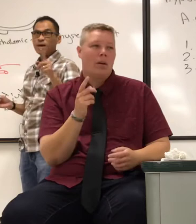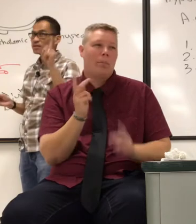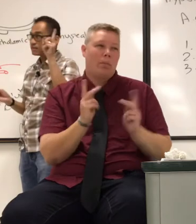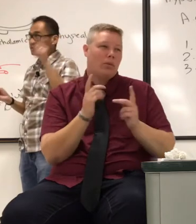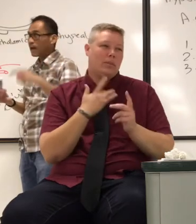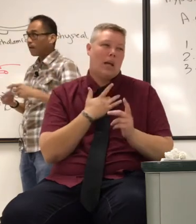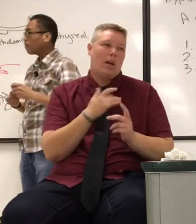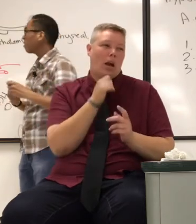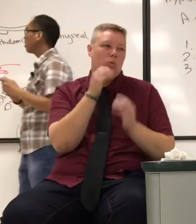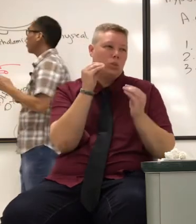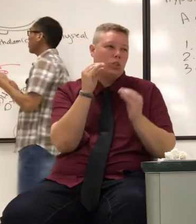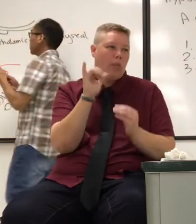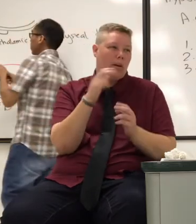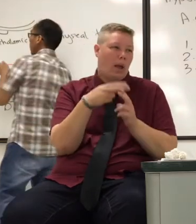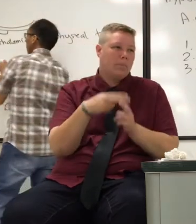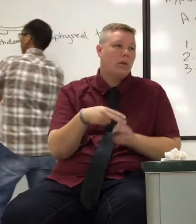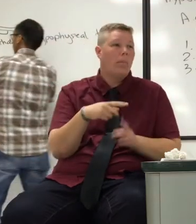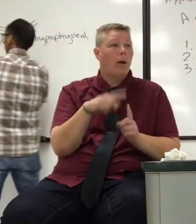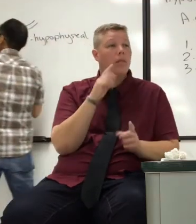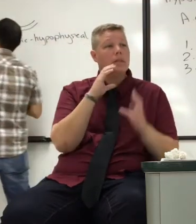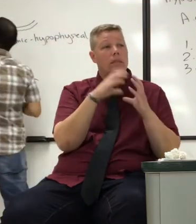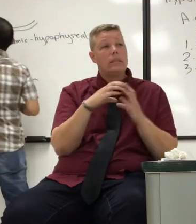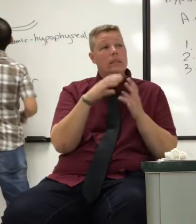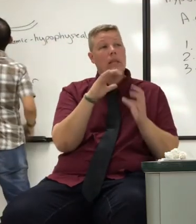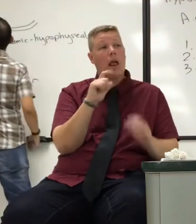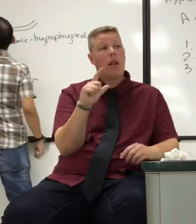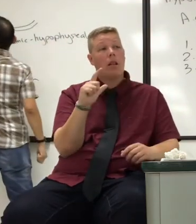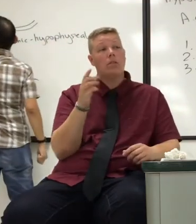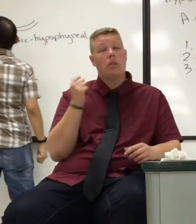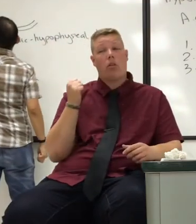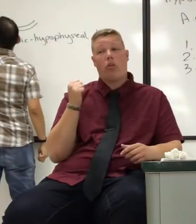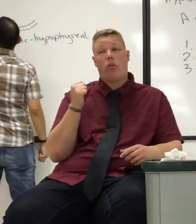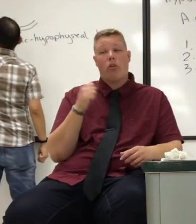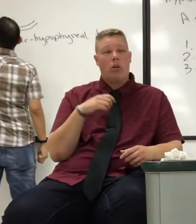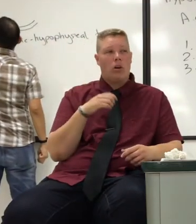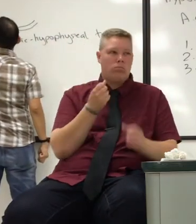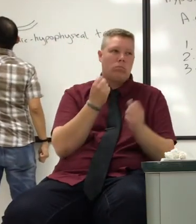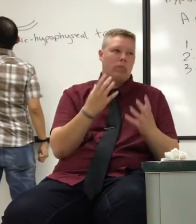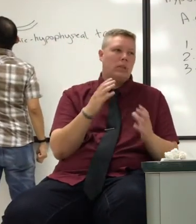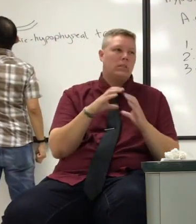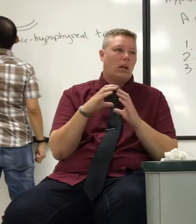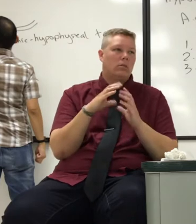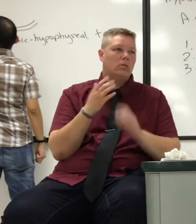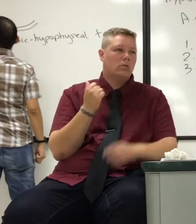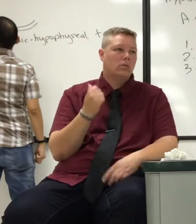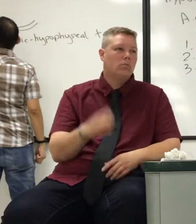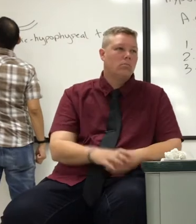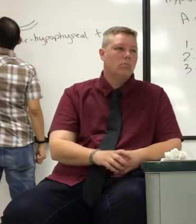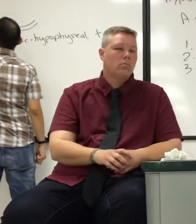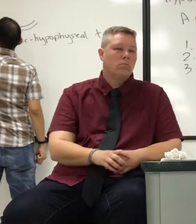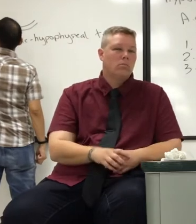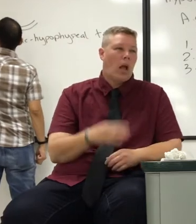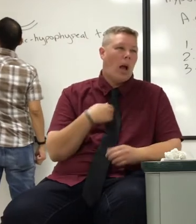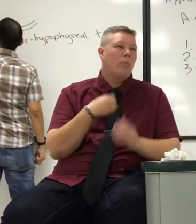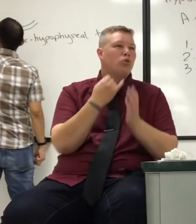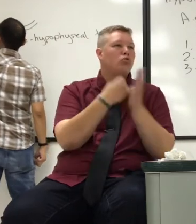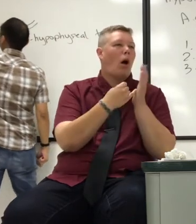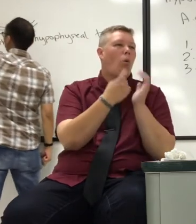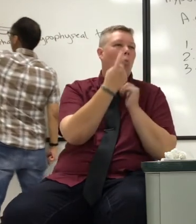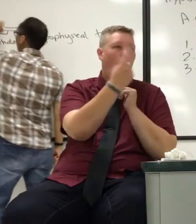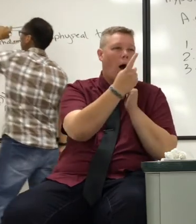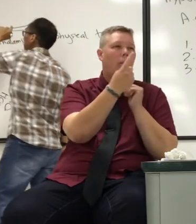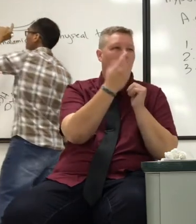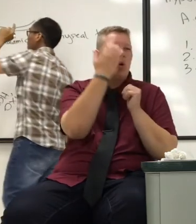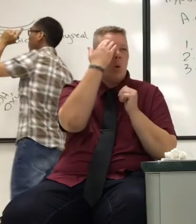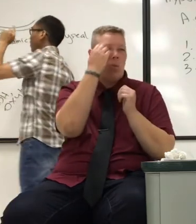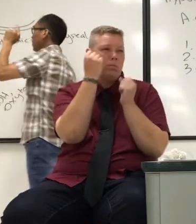But anyways, the cell will be around here, bunch of cells. I'll just draw one for simplicity's sake. Just